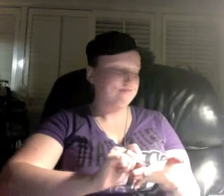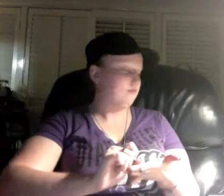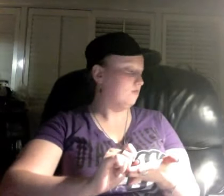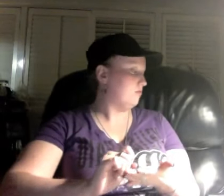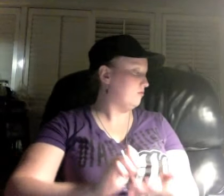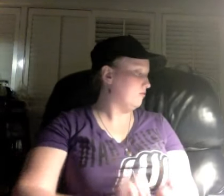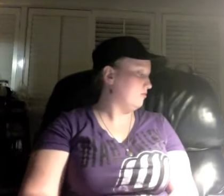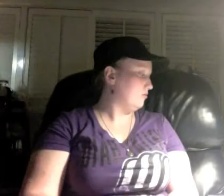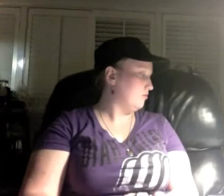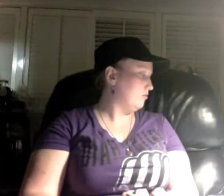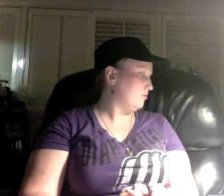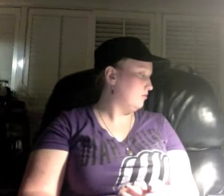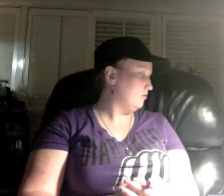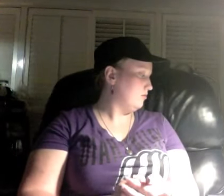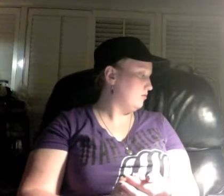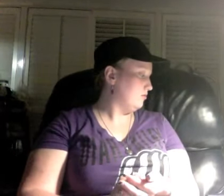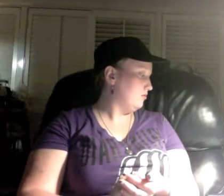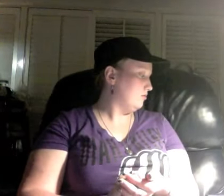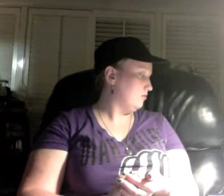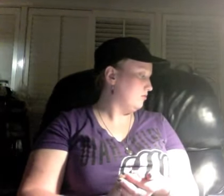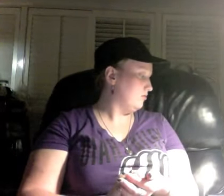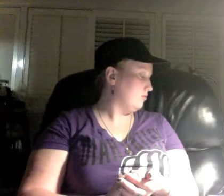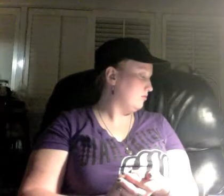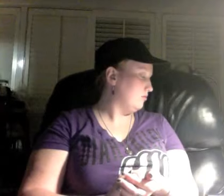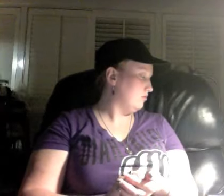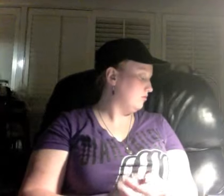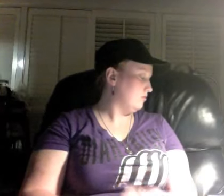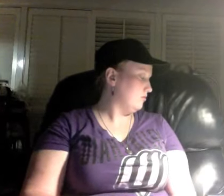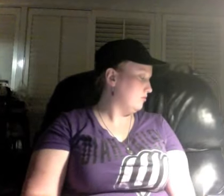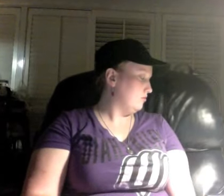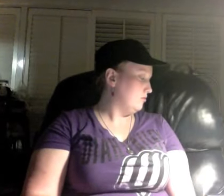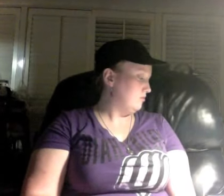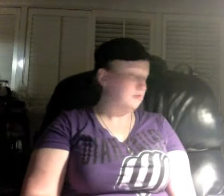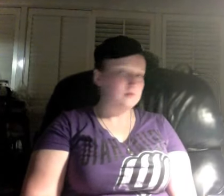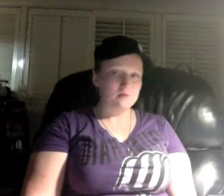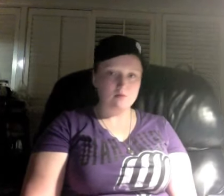Next, I make sure praying is a very integral part of this process.